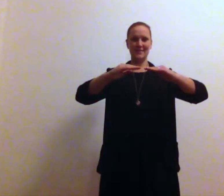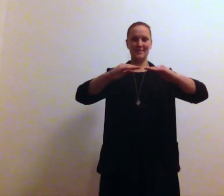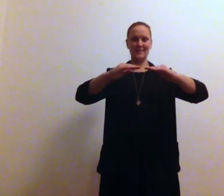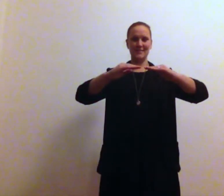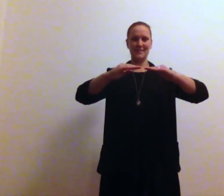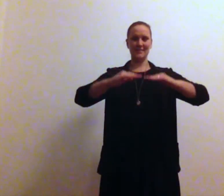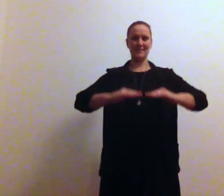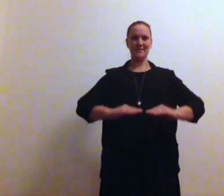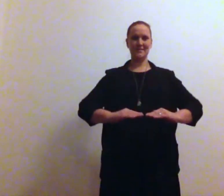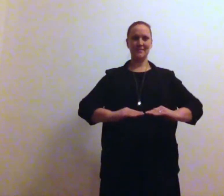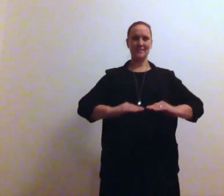Thank you.